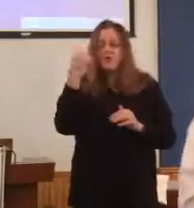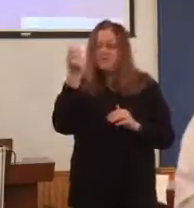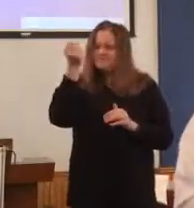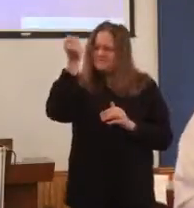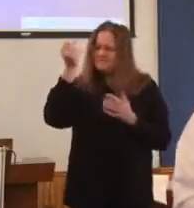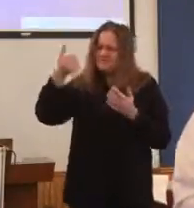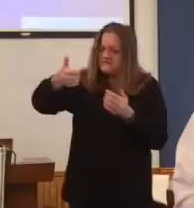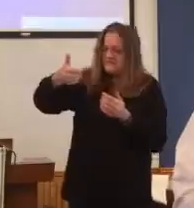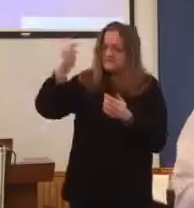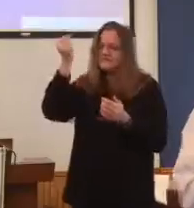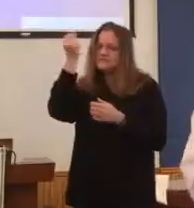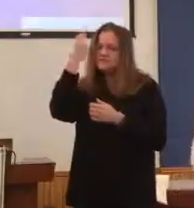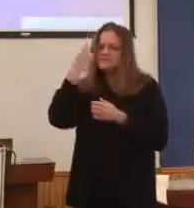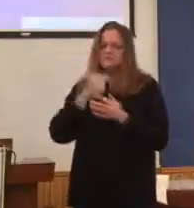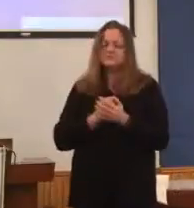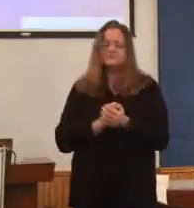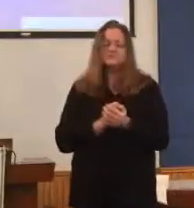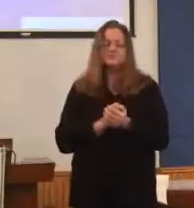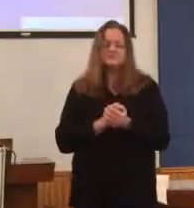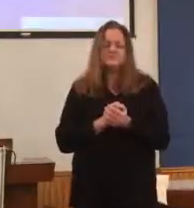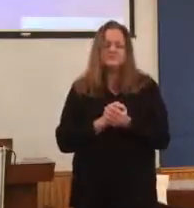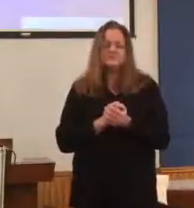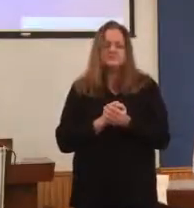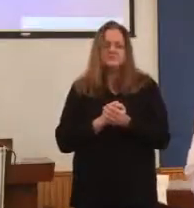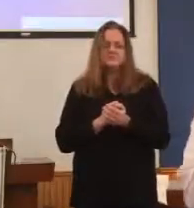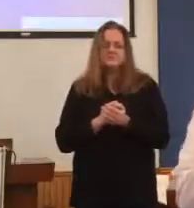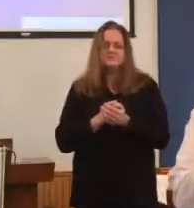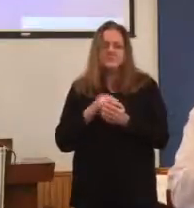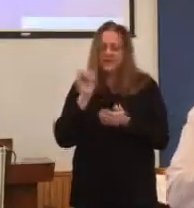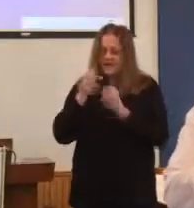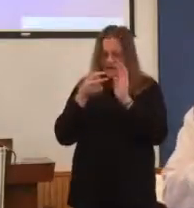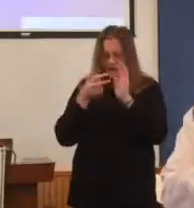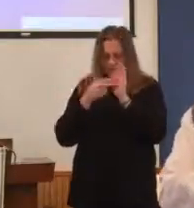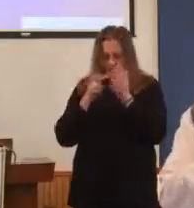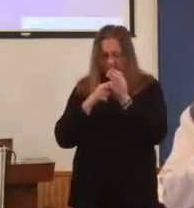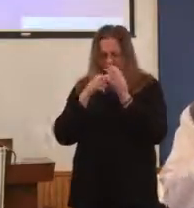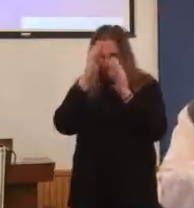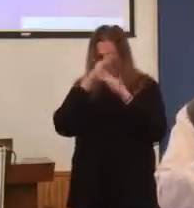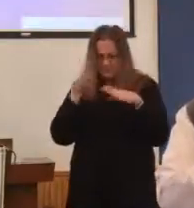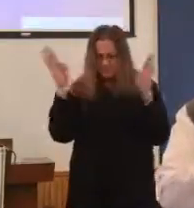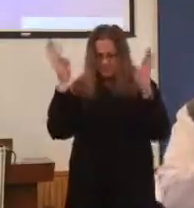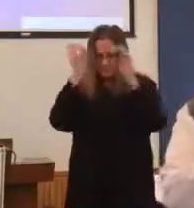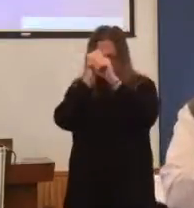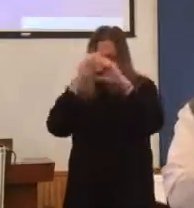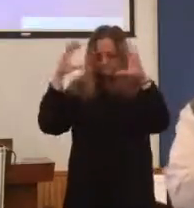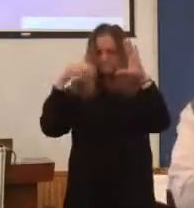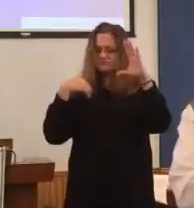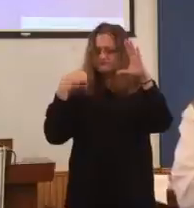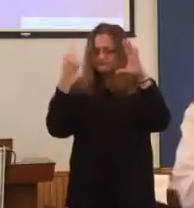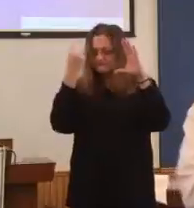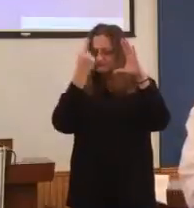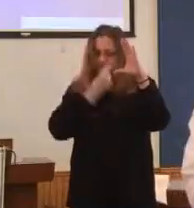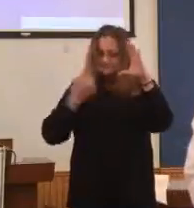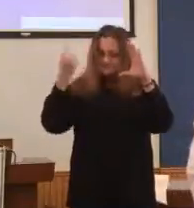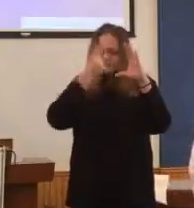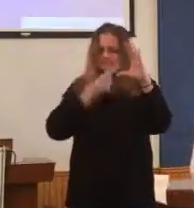it. We need to take that meaning into ourselves and understand it.